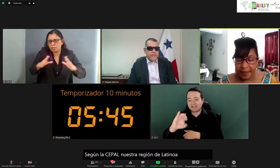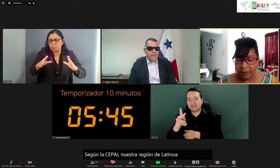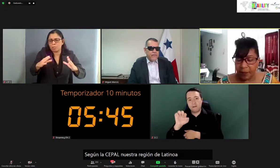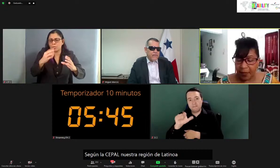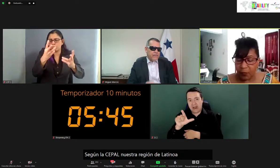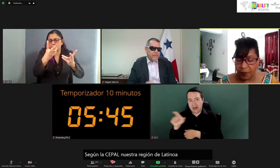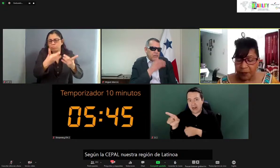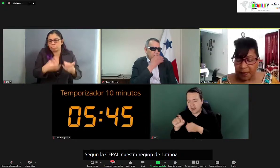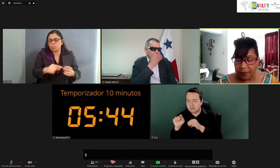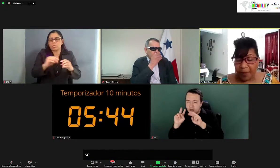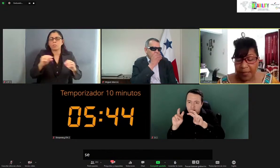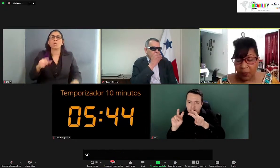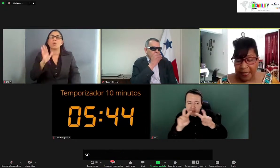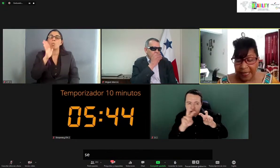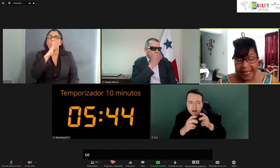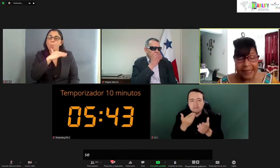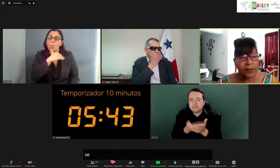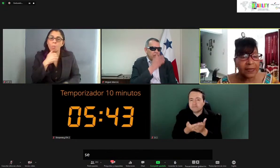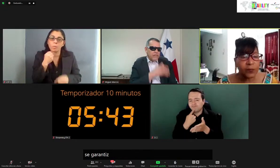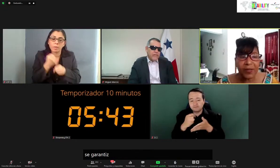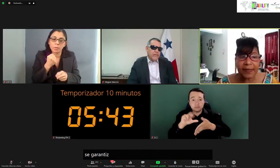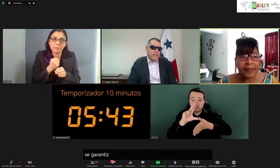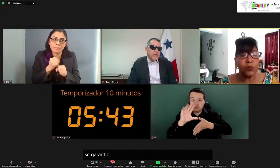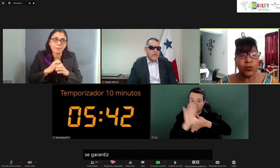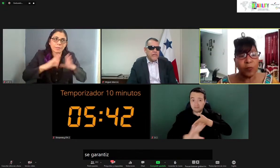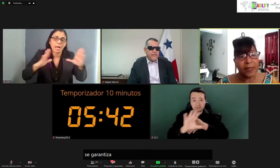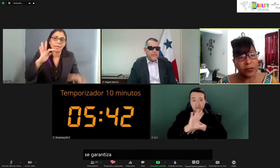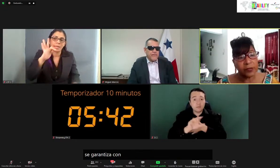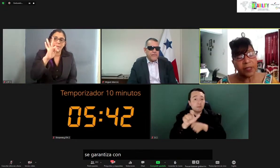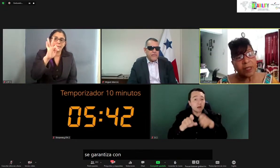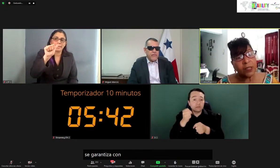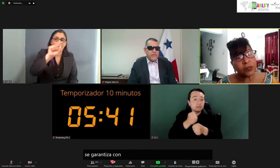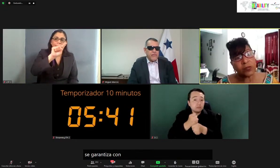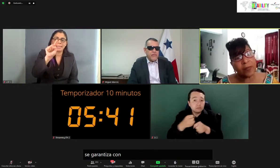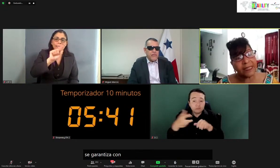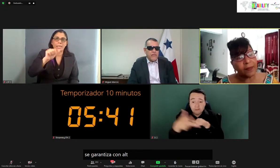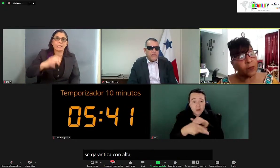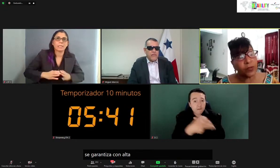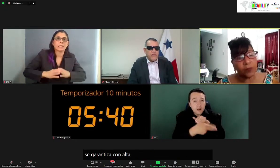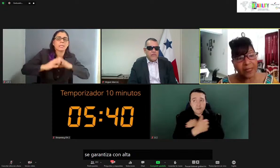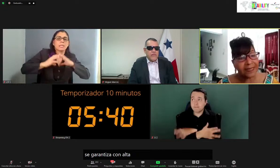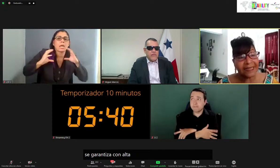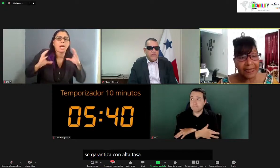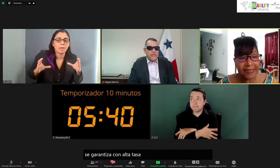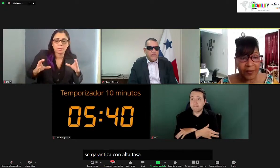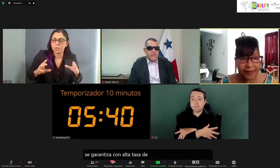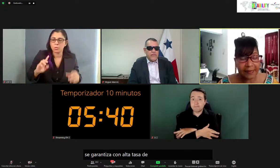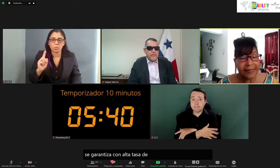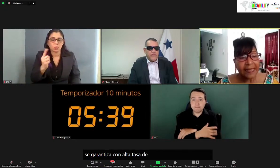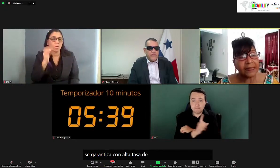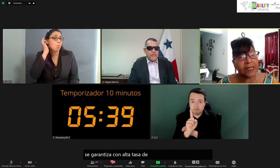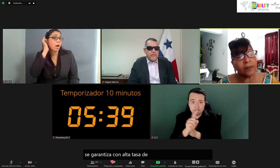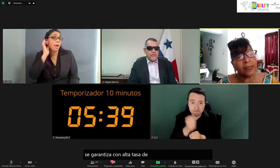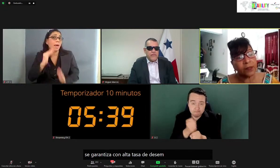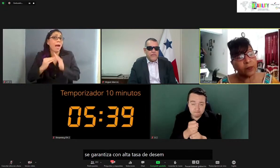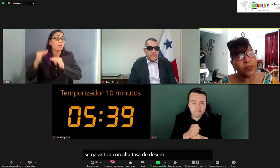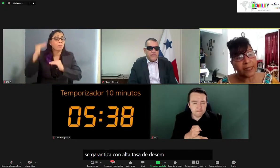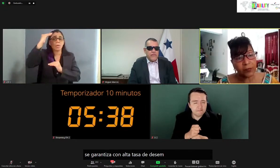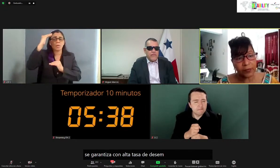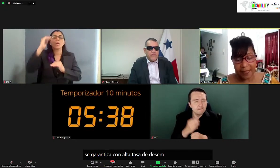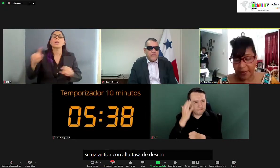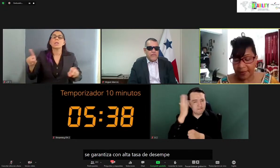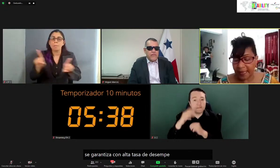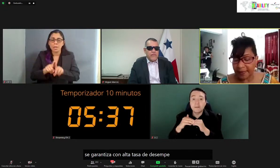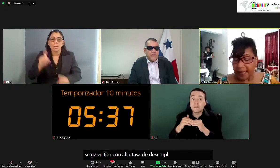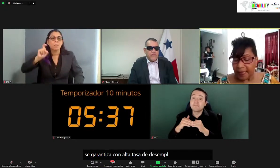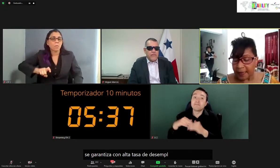is characterized by a high rate of unemployment but in the case of women this is even worse and we're not only talking about women without